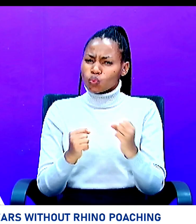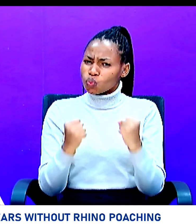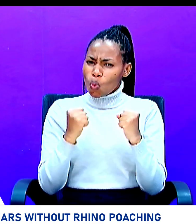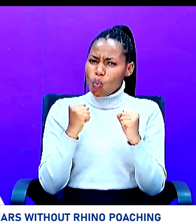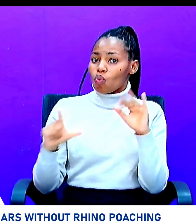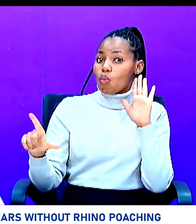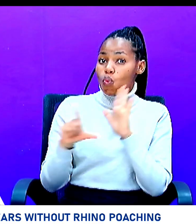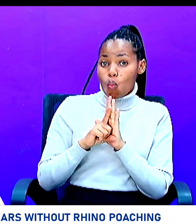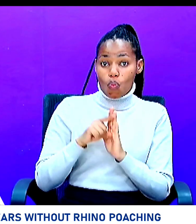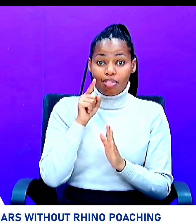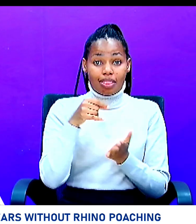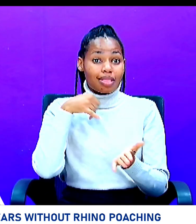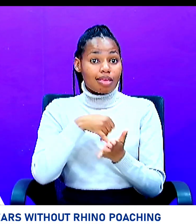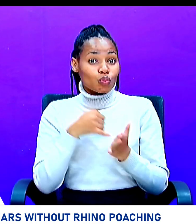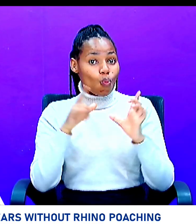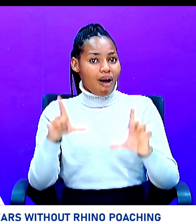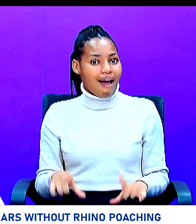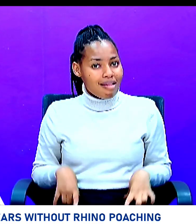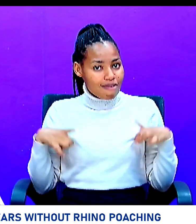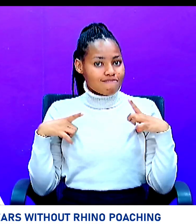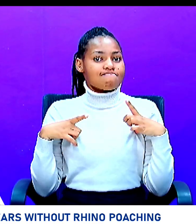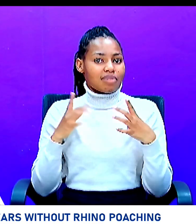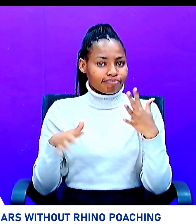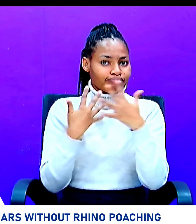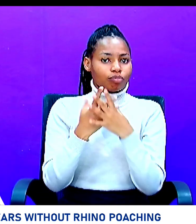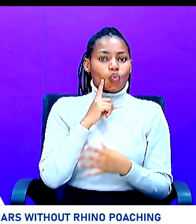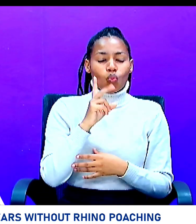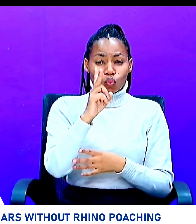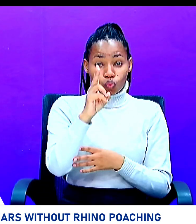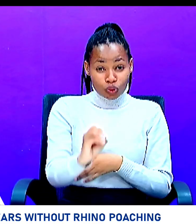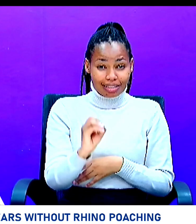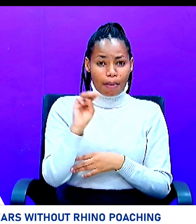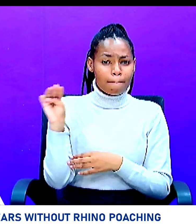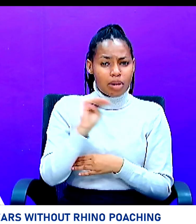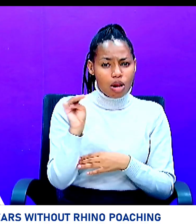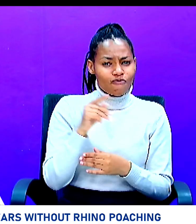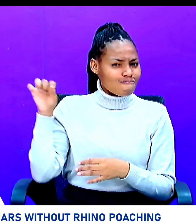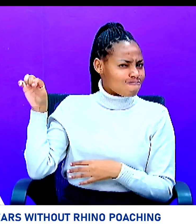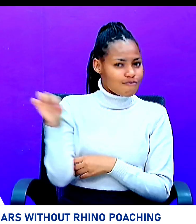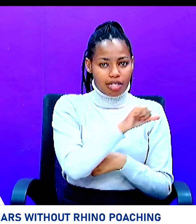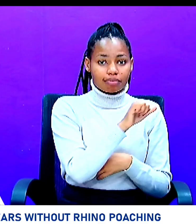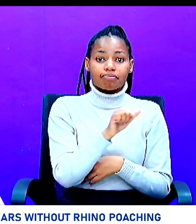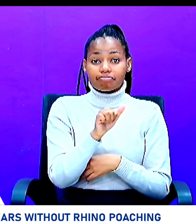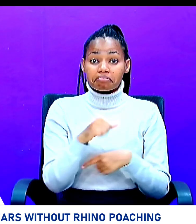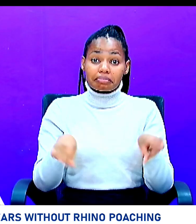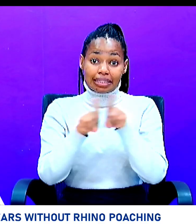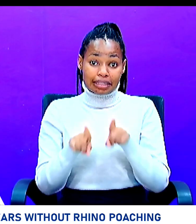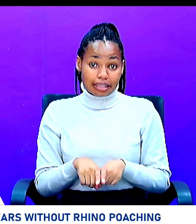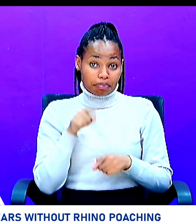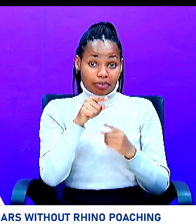Kanga said tough laws, including life imprisonment or a 20 million Kenya shilling fine,